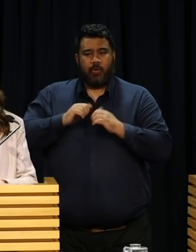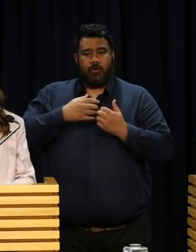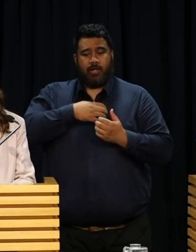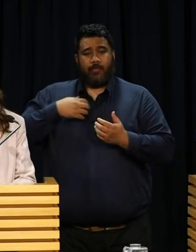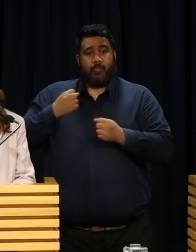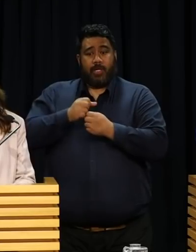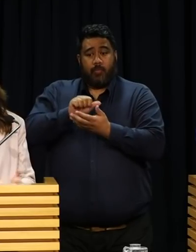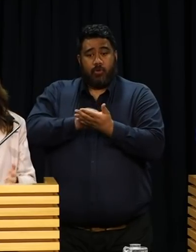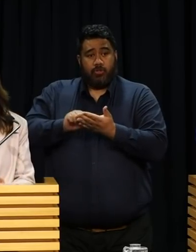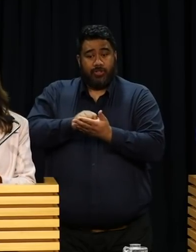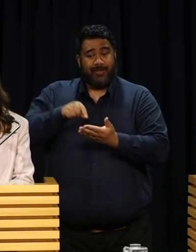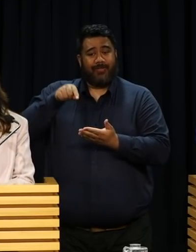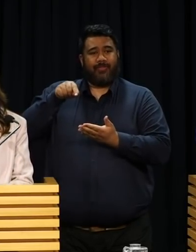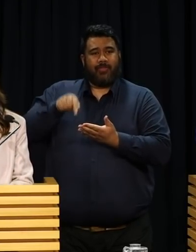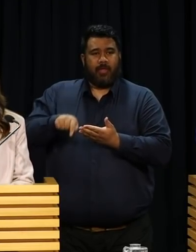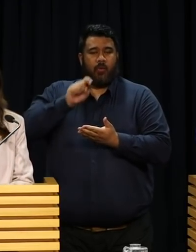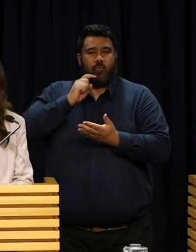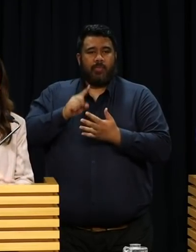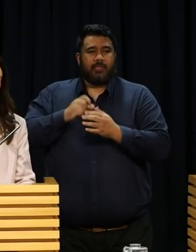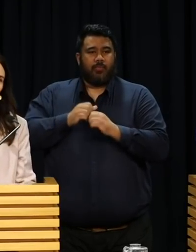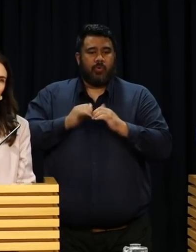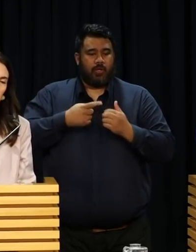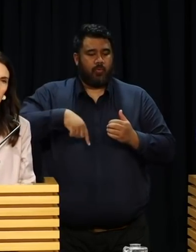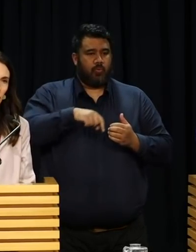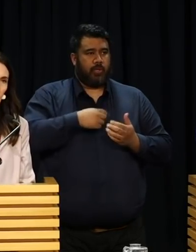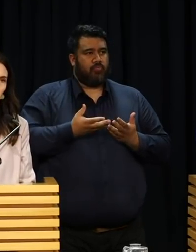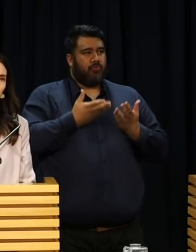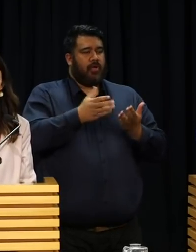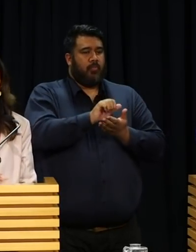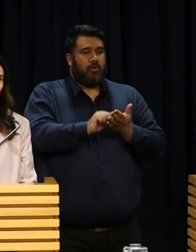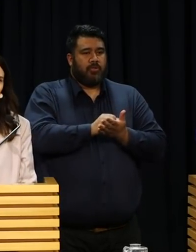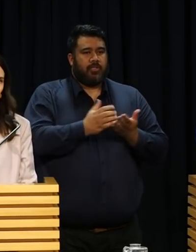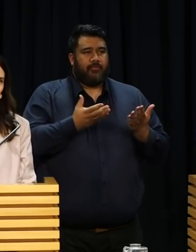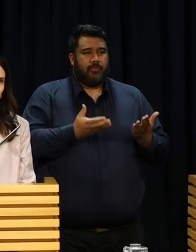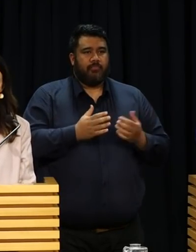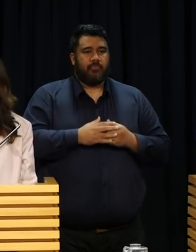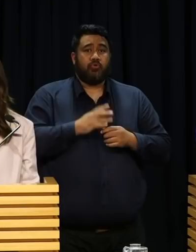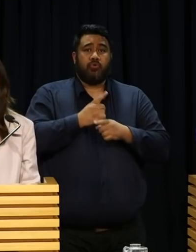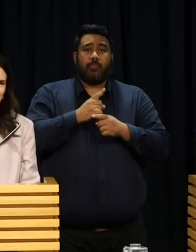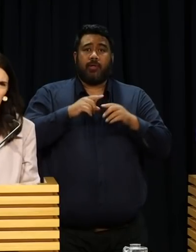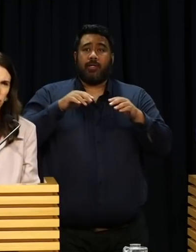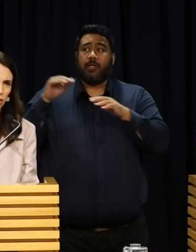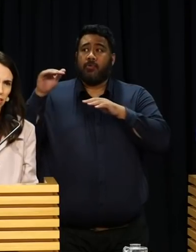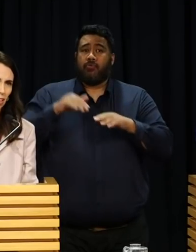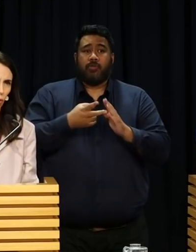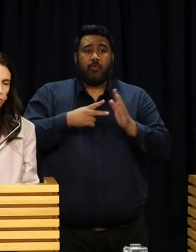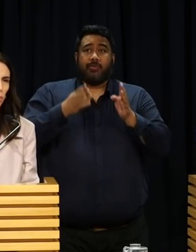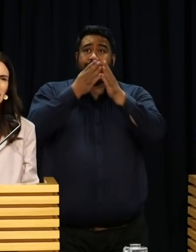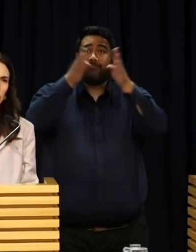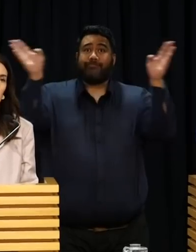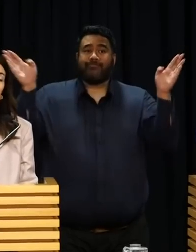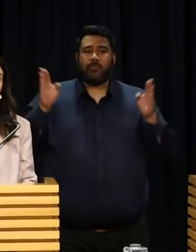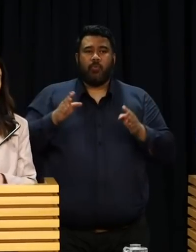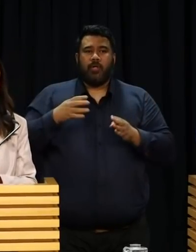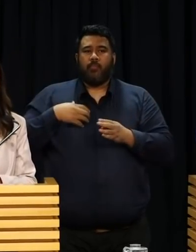in the realm of what we've been discussing as being appropriate here. When it comes to wider immigration policy, again, we've got a long-form